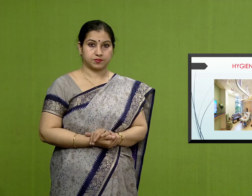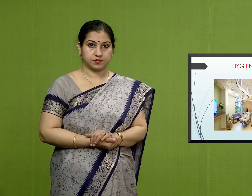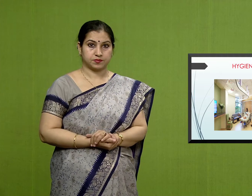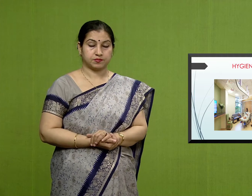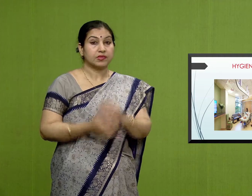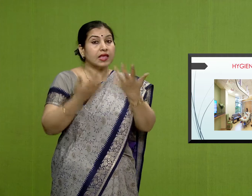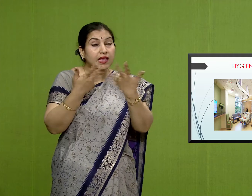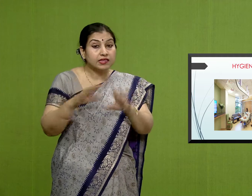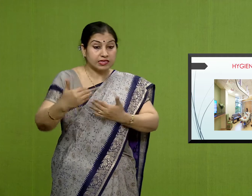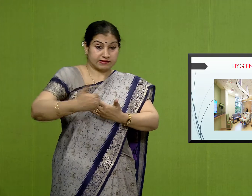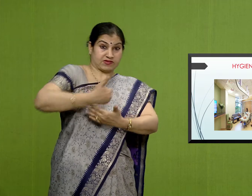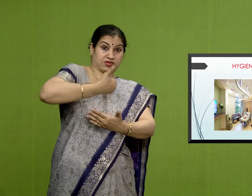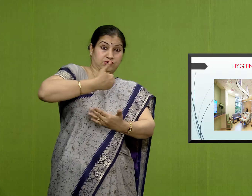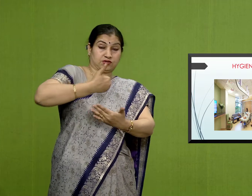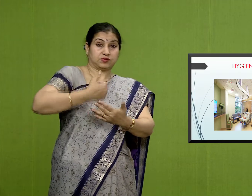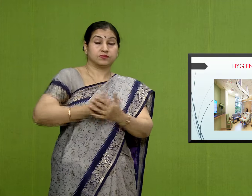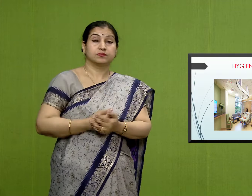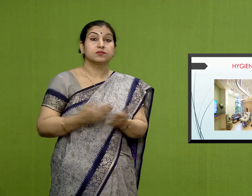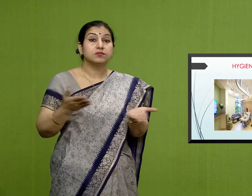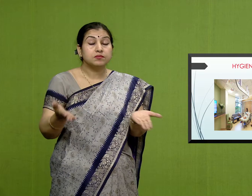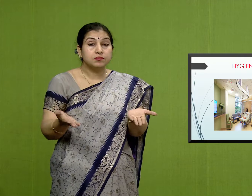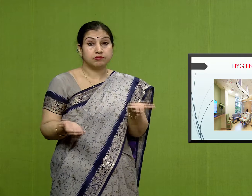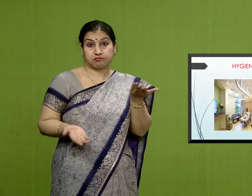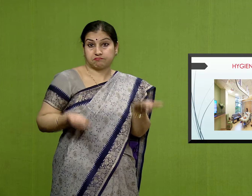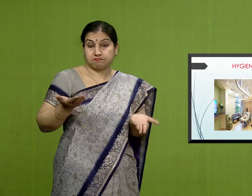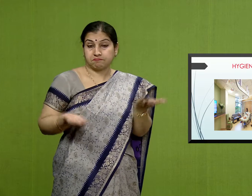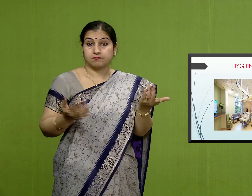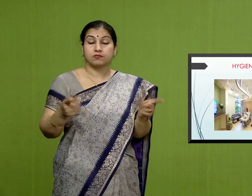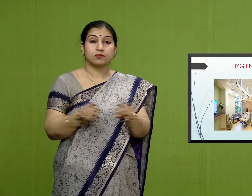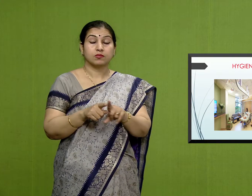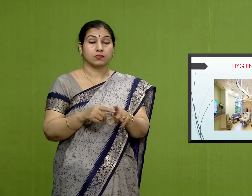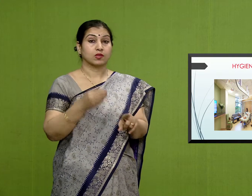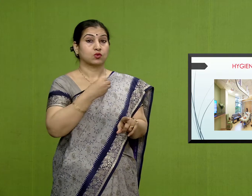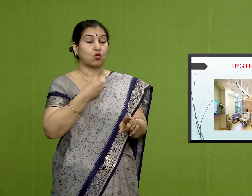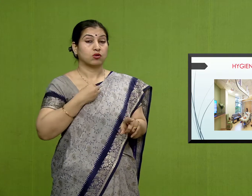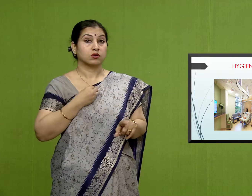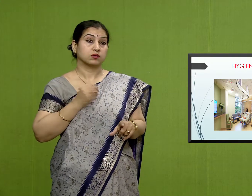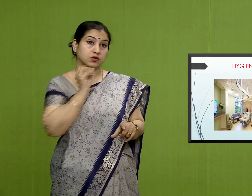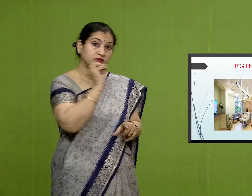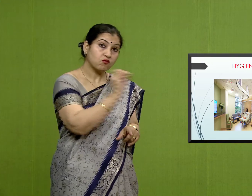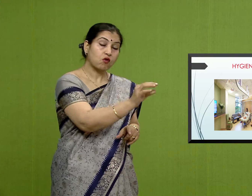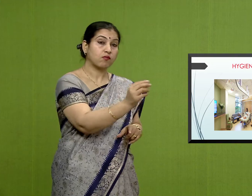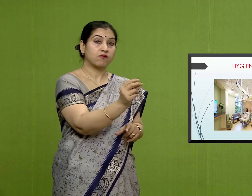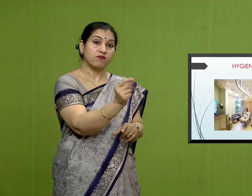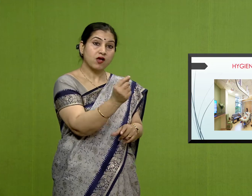Any infection should be addressed immediately.